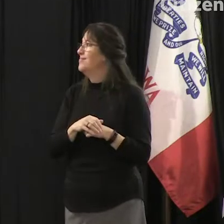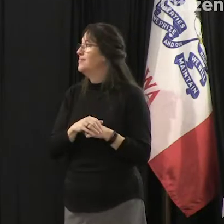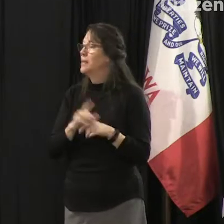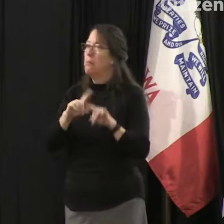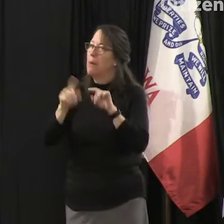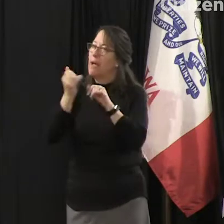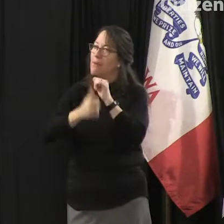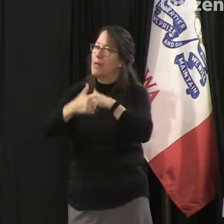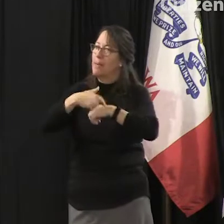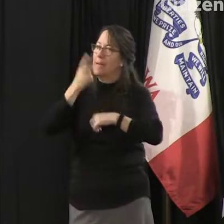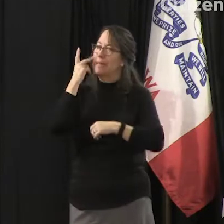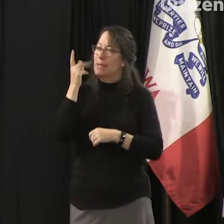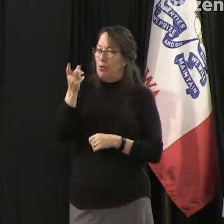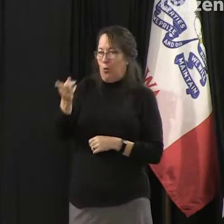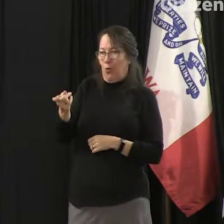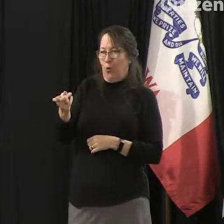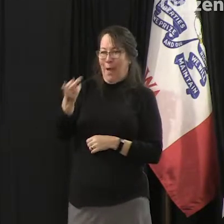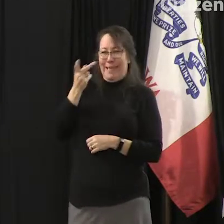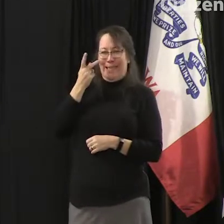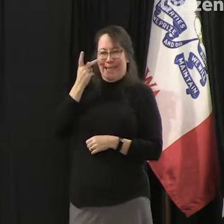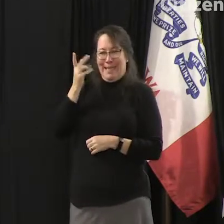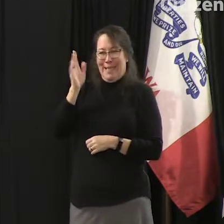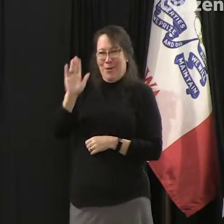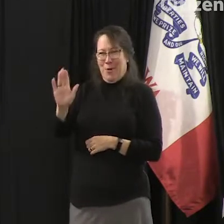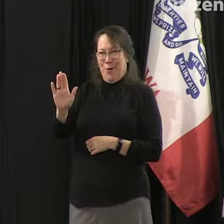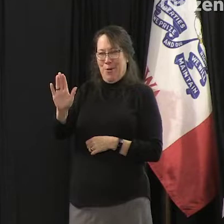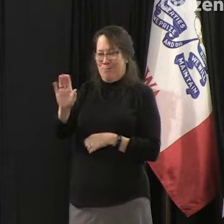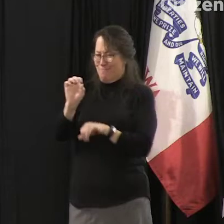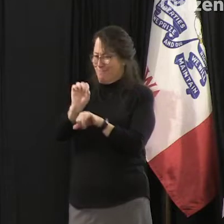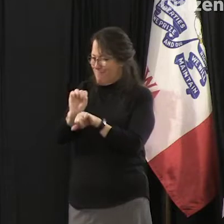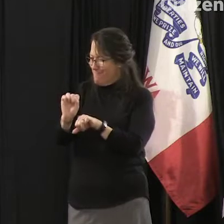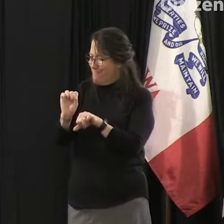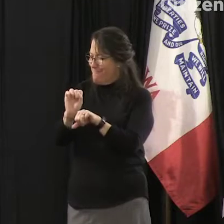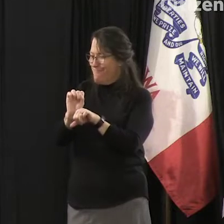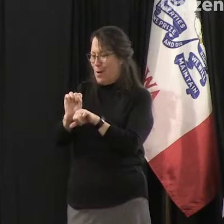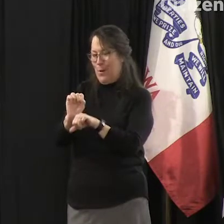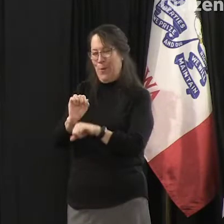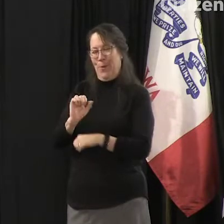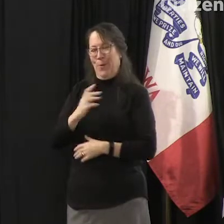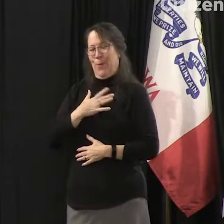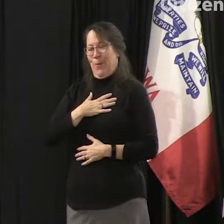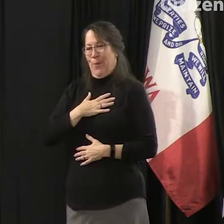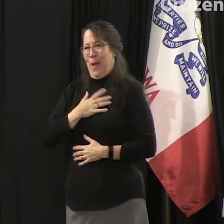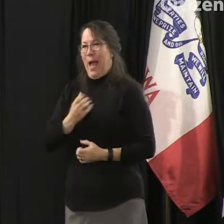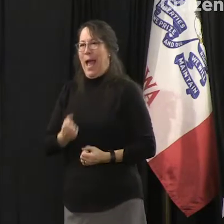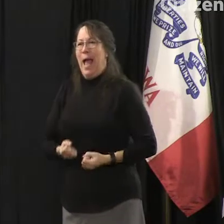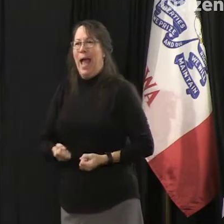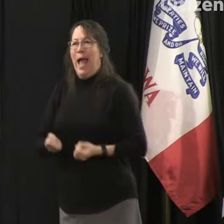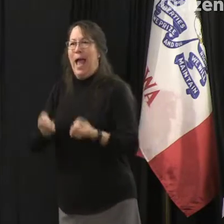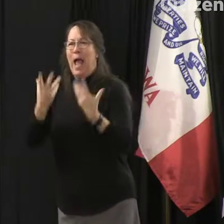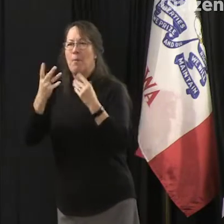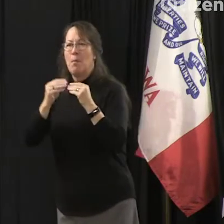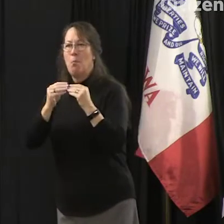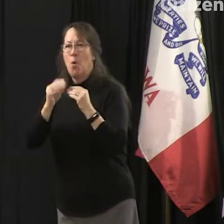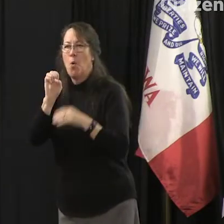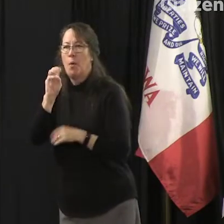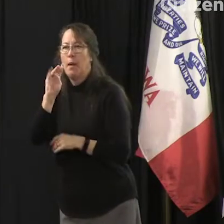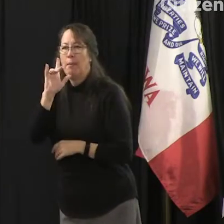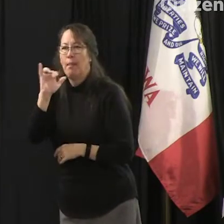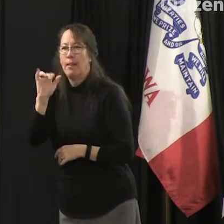But every time I see Emily and I see how much she's doing there, how many more Emily Hillmans are there out